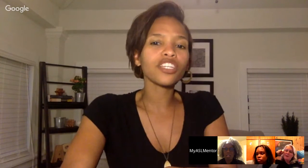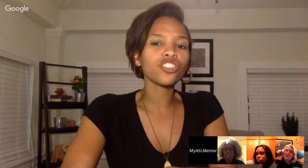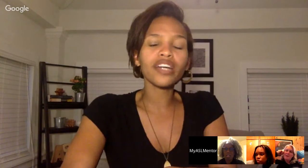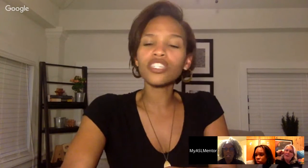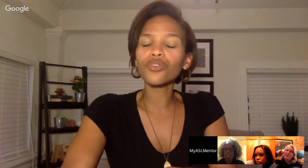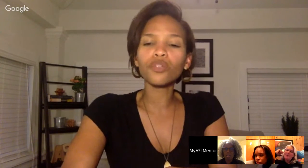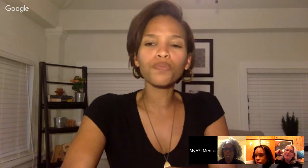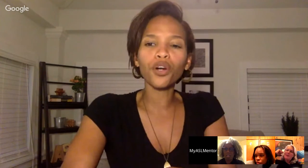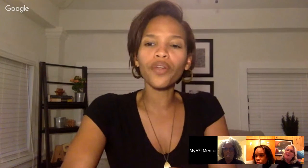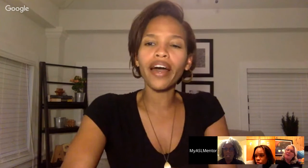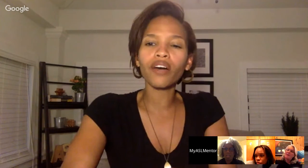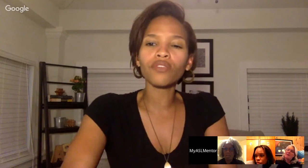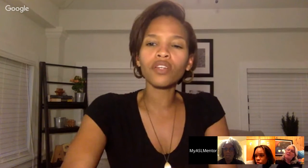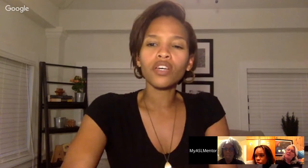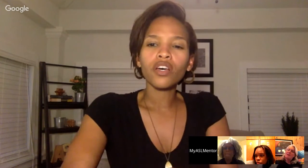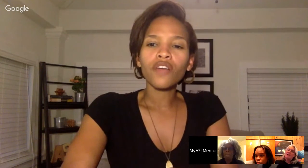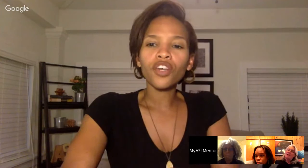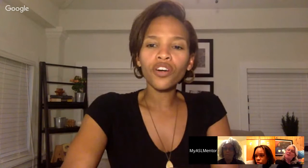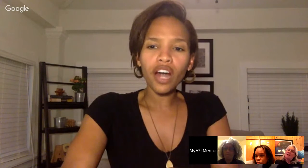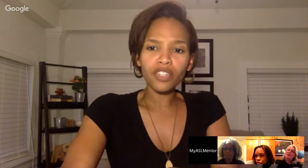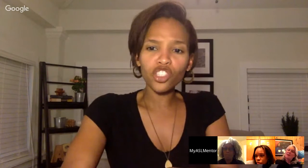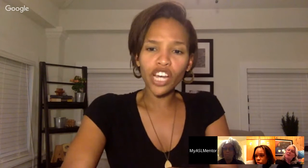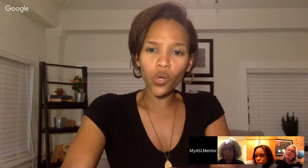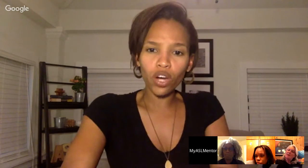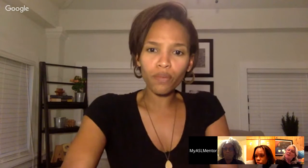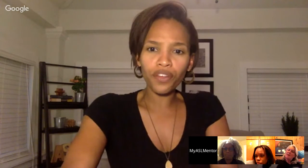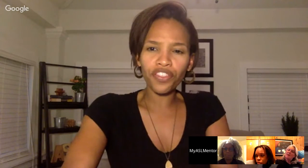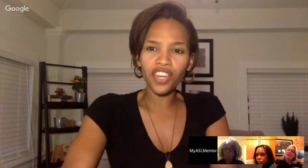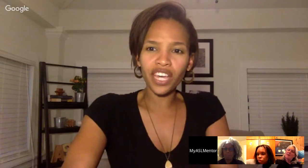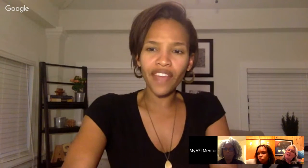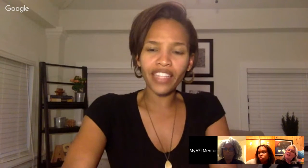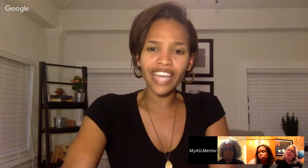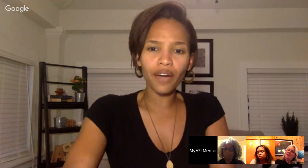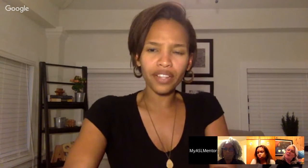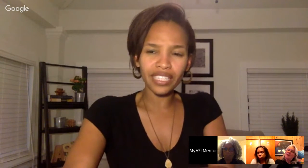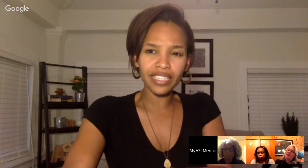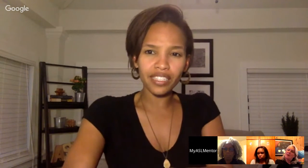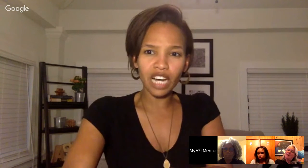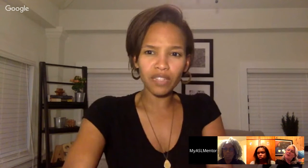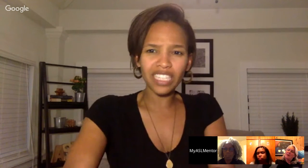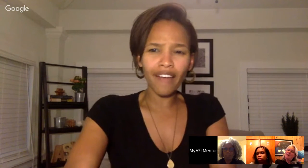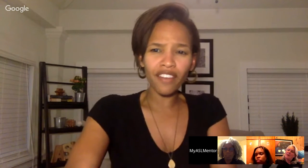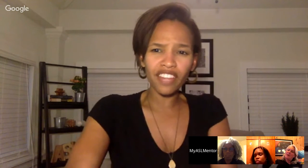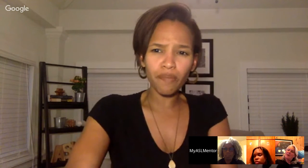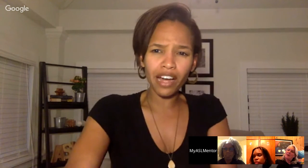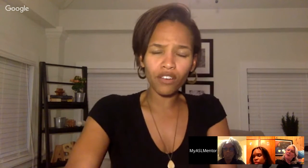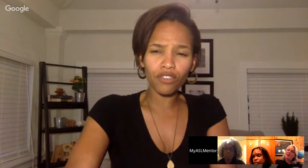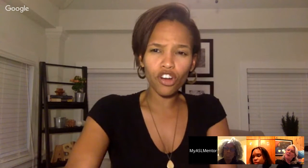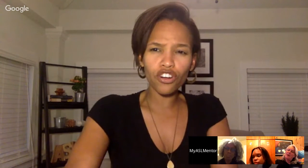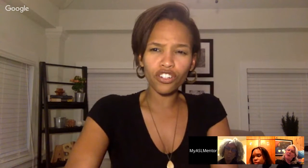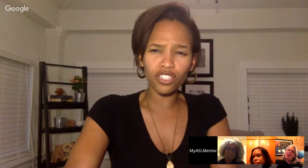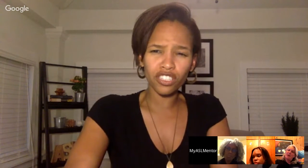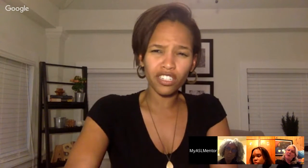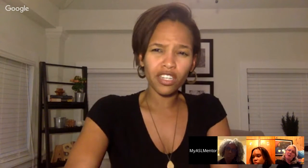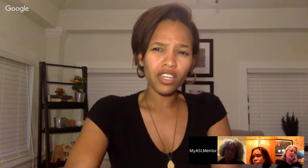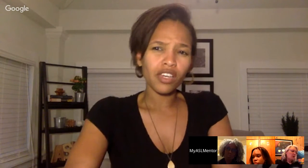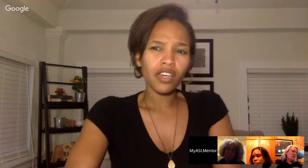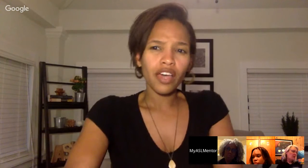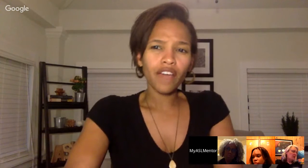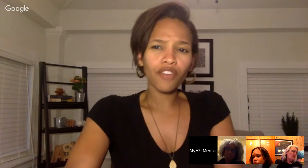highly. She doesn't use a pronoun. I'm gonna check one more thing, and that's how it leads up. It's everything about her